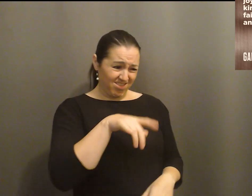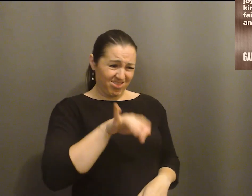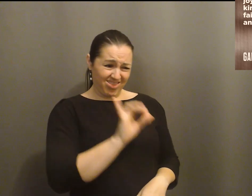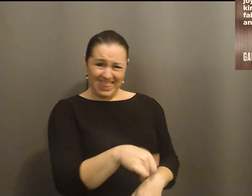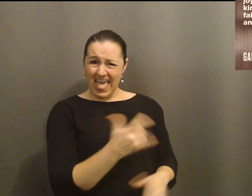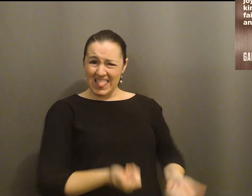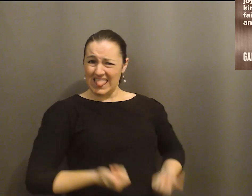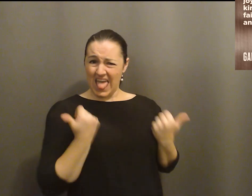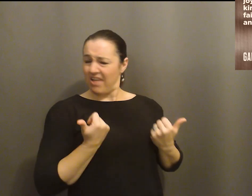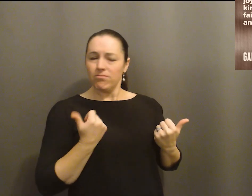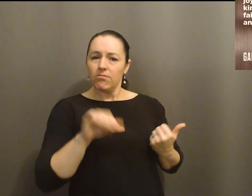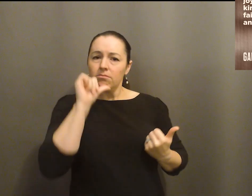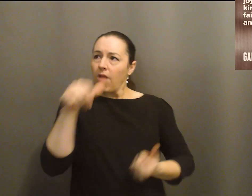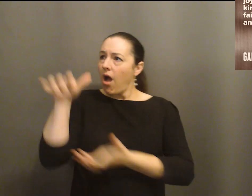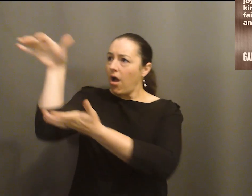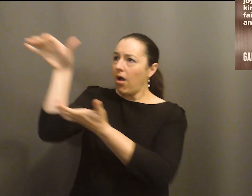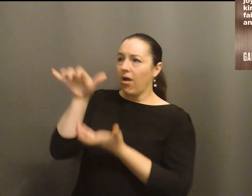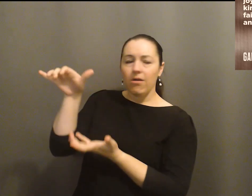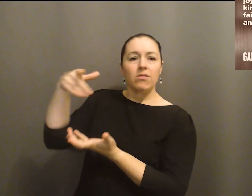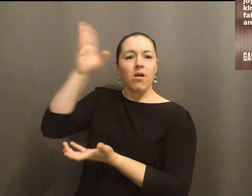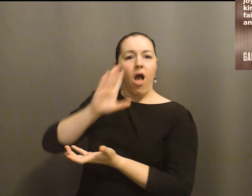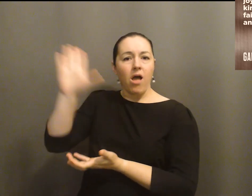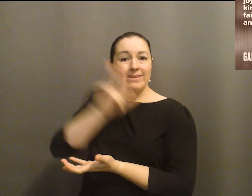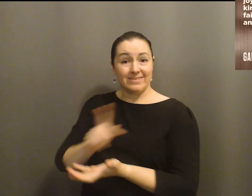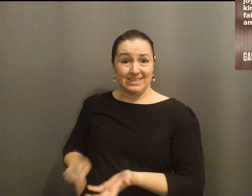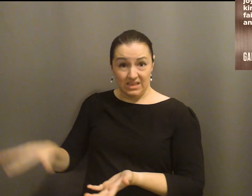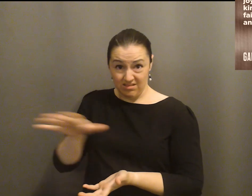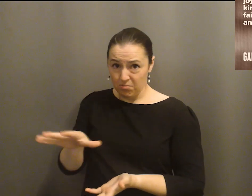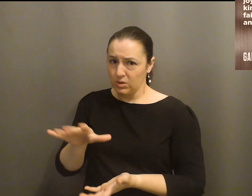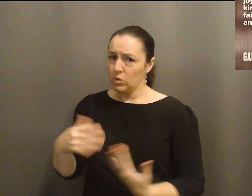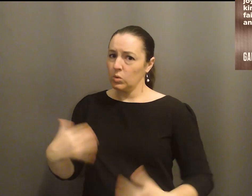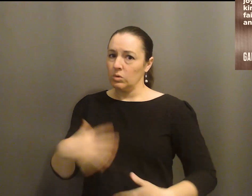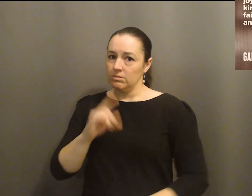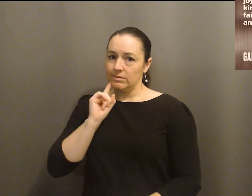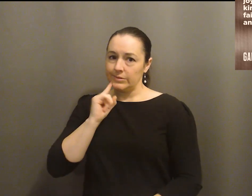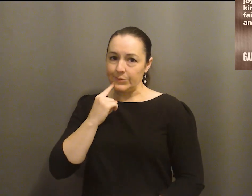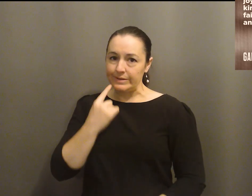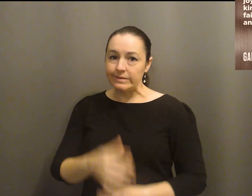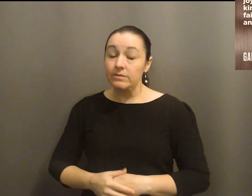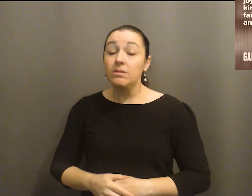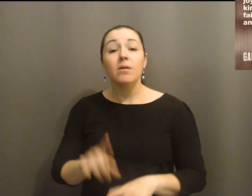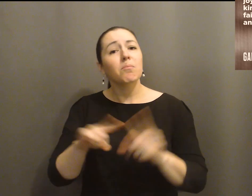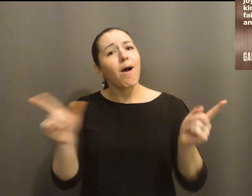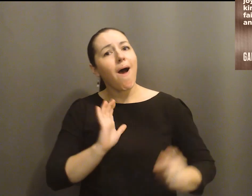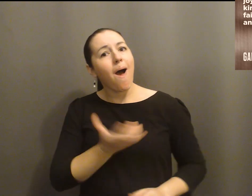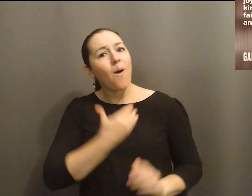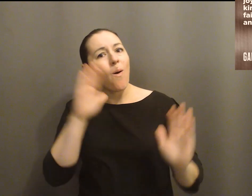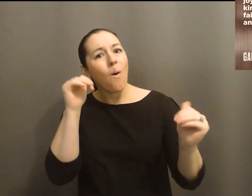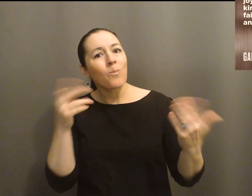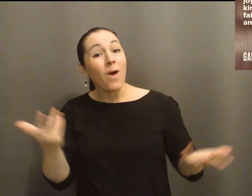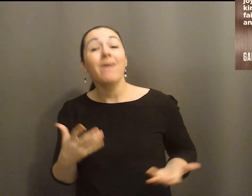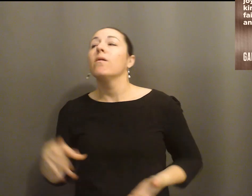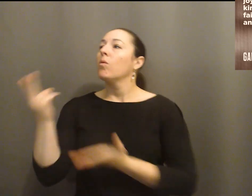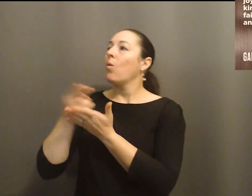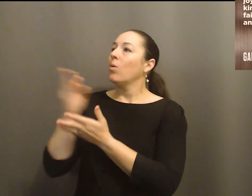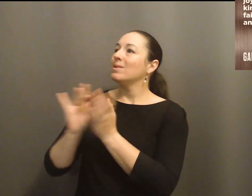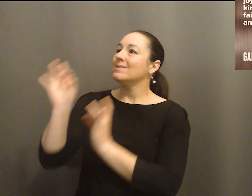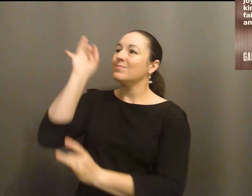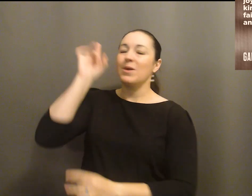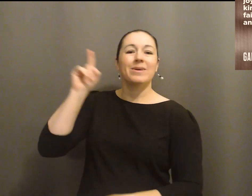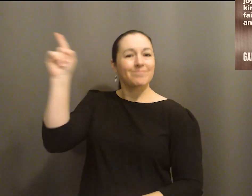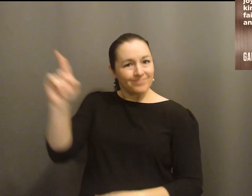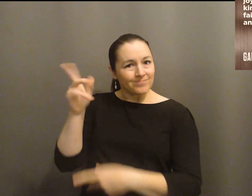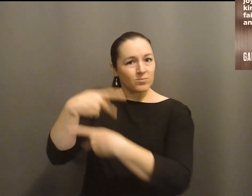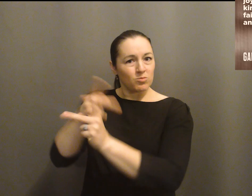life Will not inherit the kingdom of God That's intense But Here's our hope The Holy Spirit produces